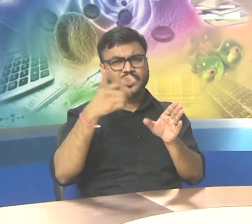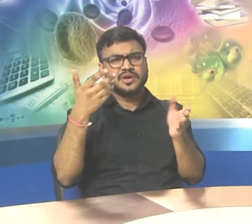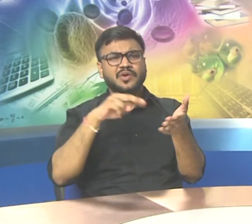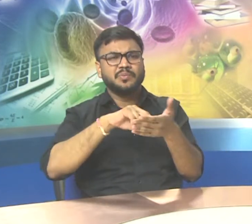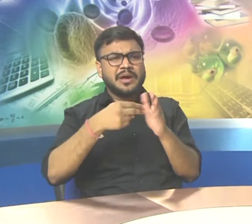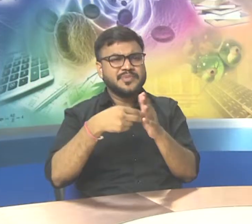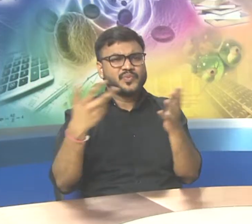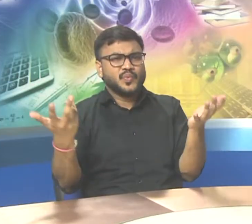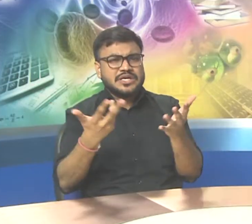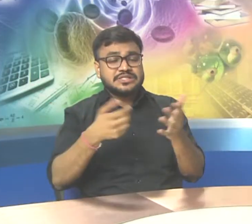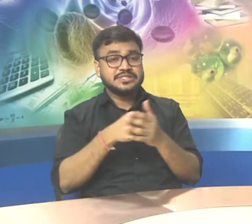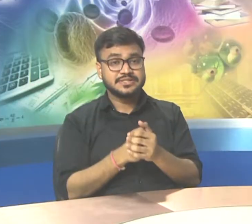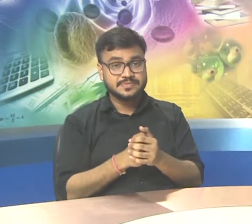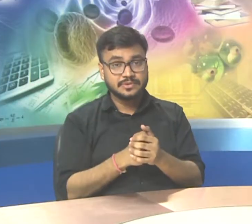Third is